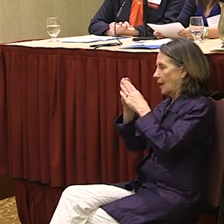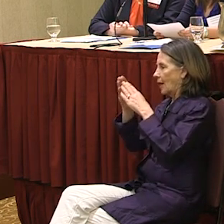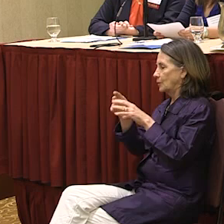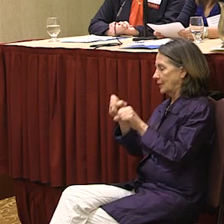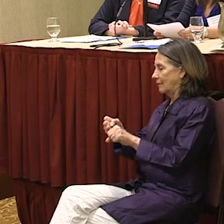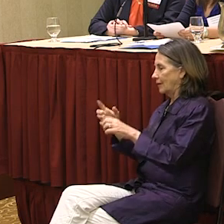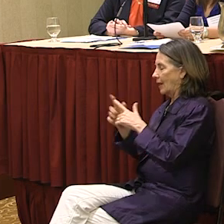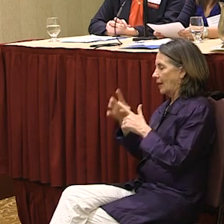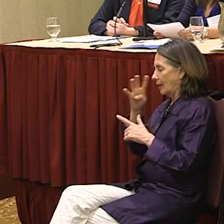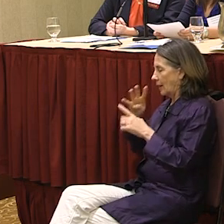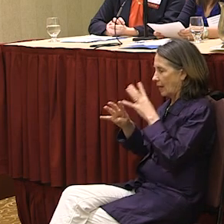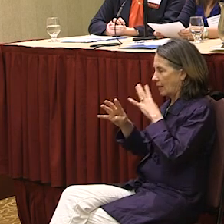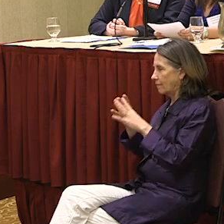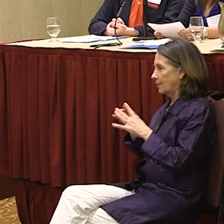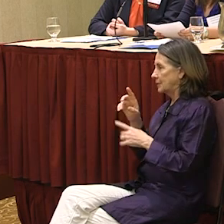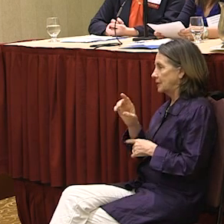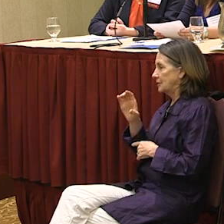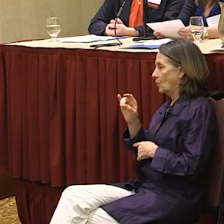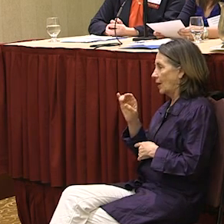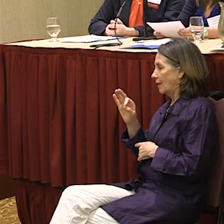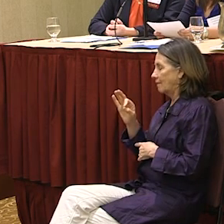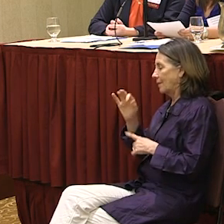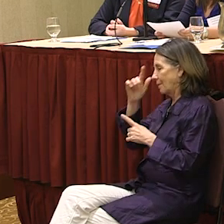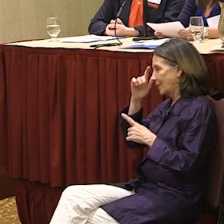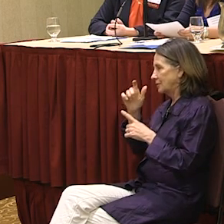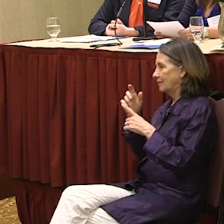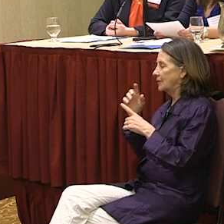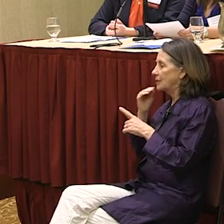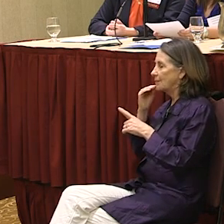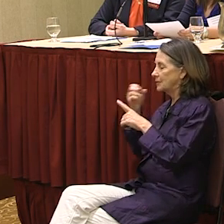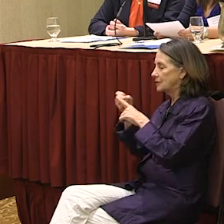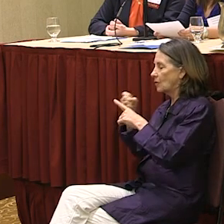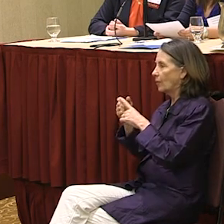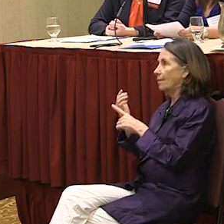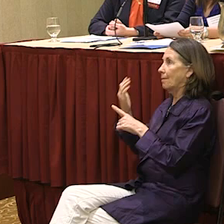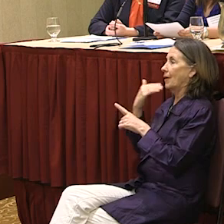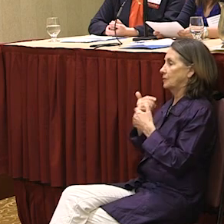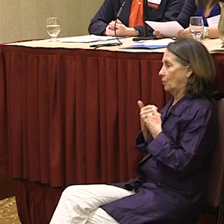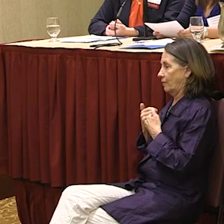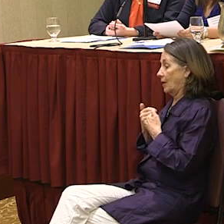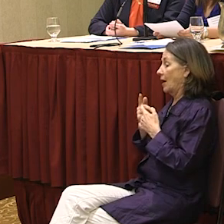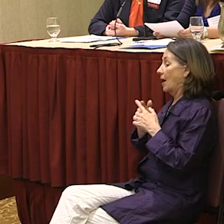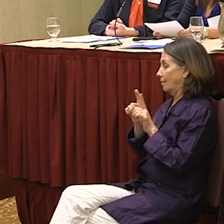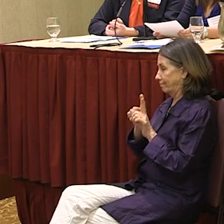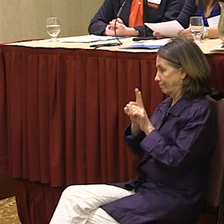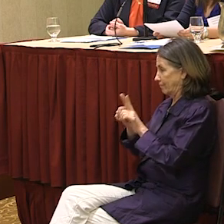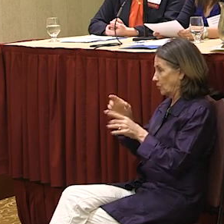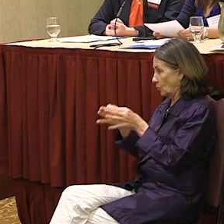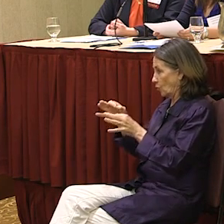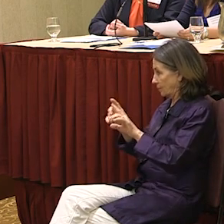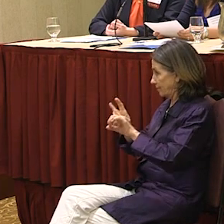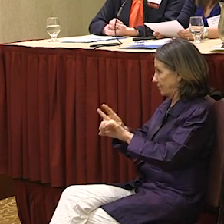eviction, and a neglect charge from DCYF that was stemmed from her domestic assault charge with a past boyfriend. I accompanied Jenny to court